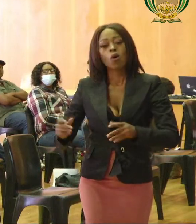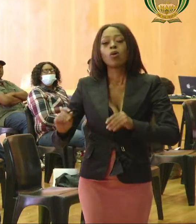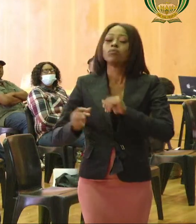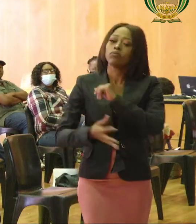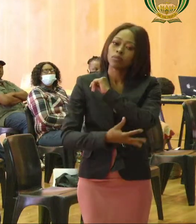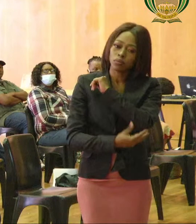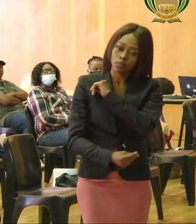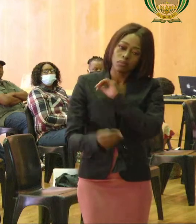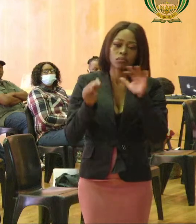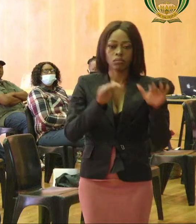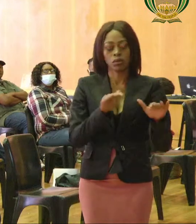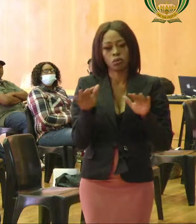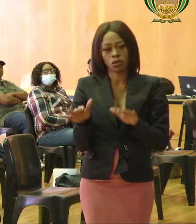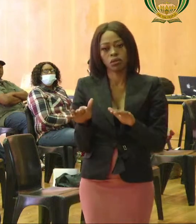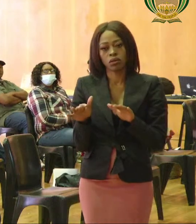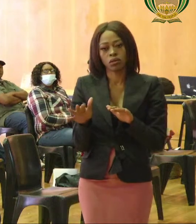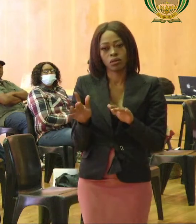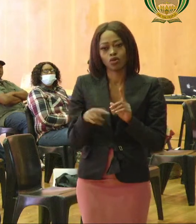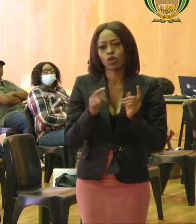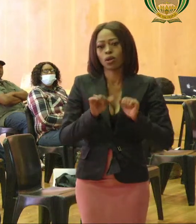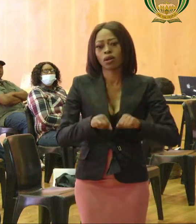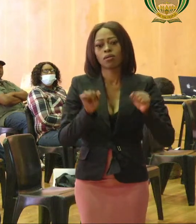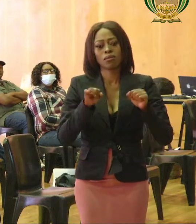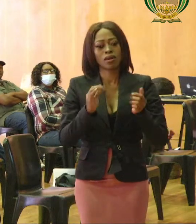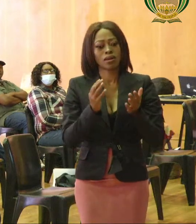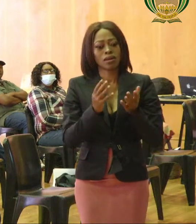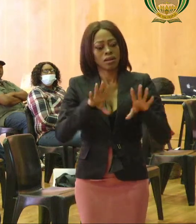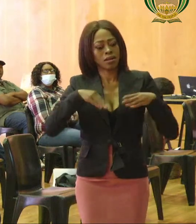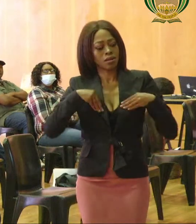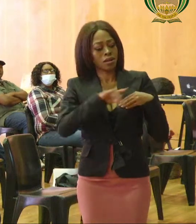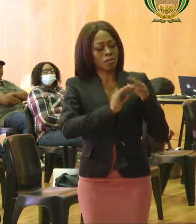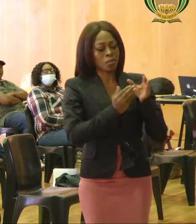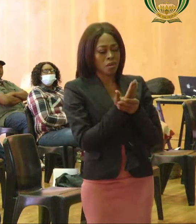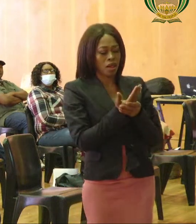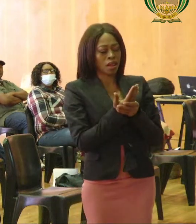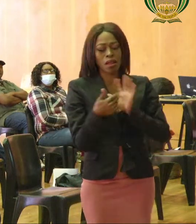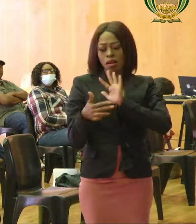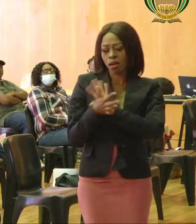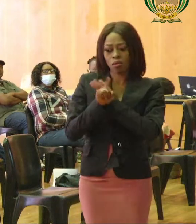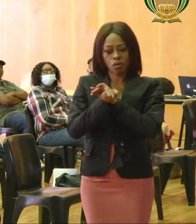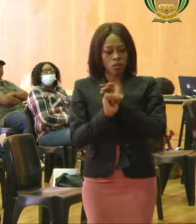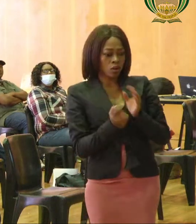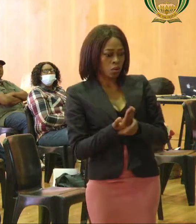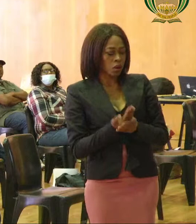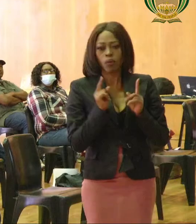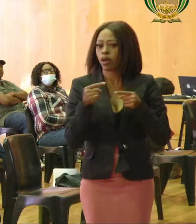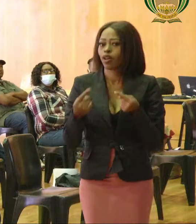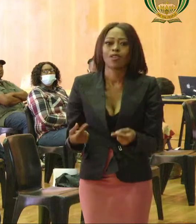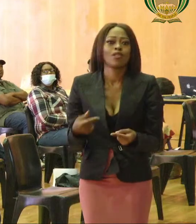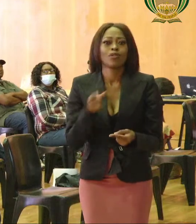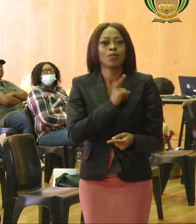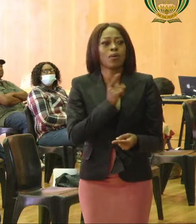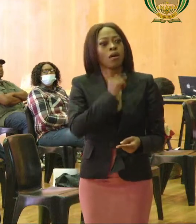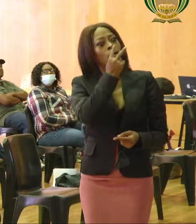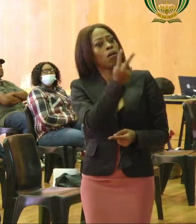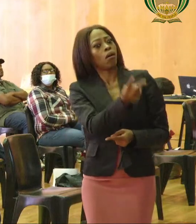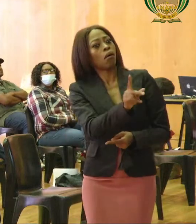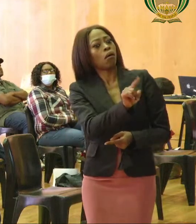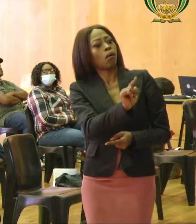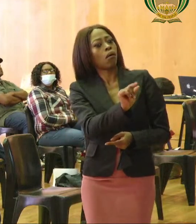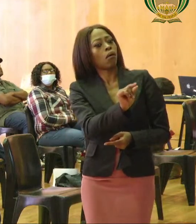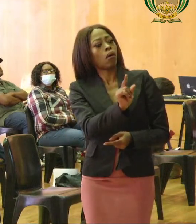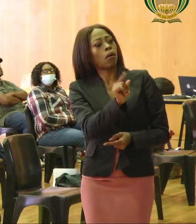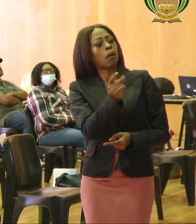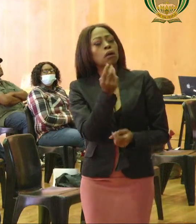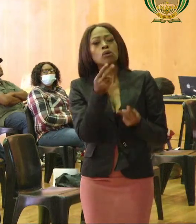disadvantaged people. We cannot allow and take this bill and accept this bill because it's clear that it's another new approach